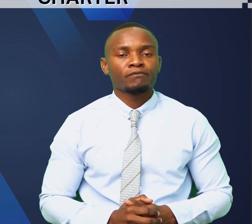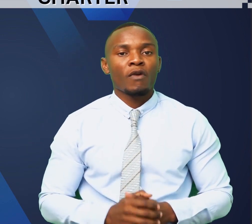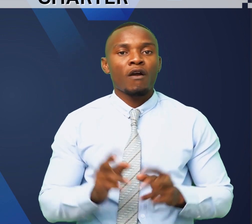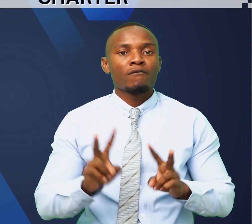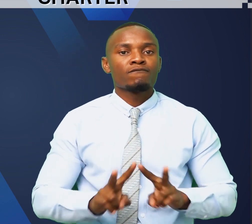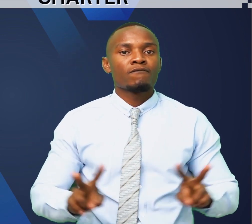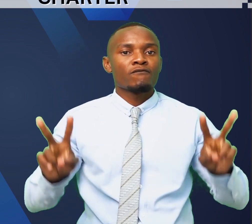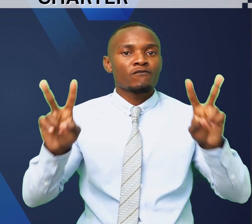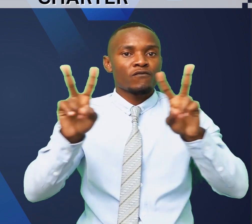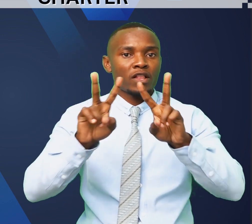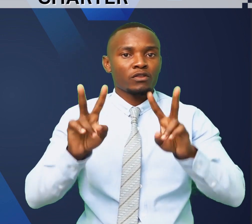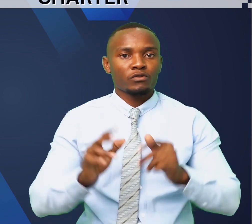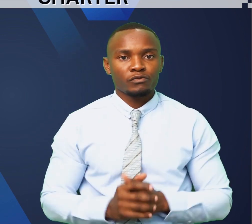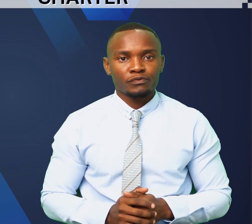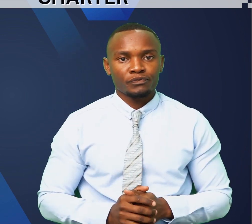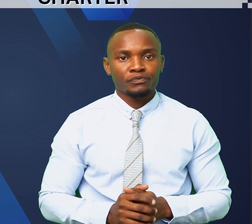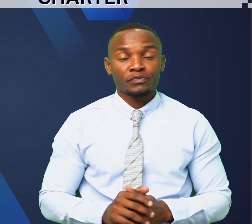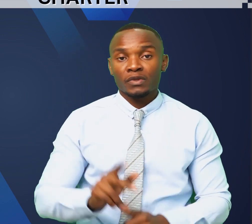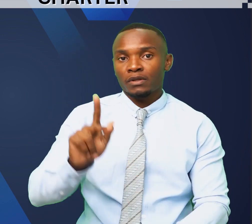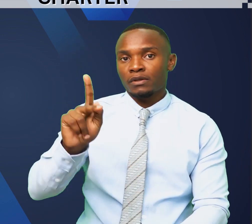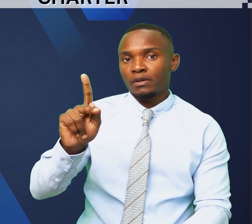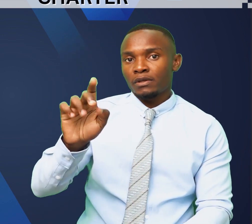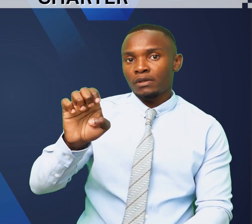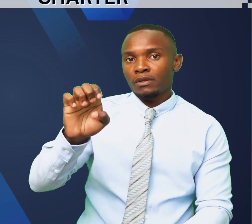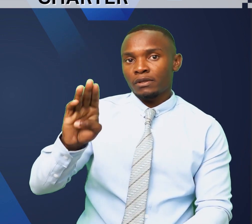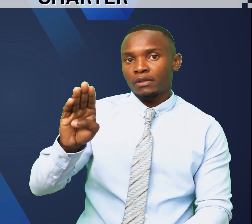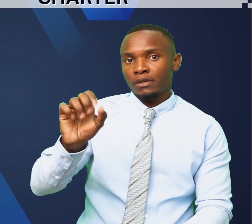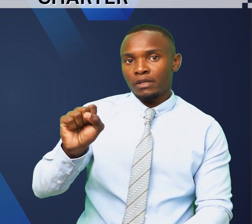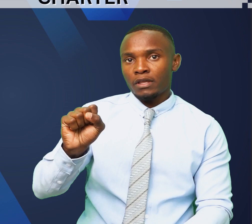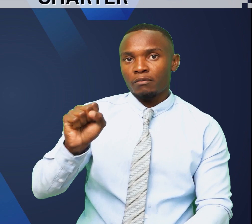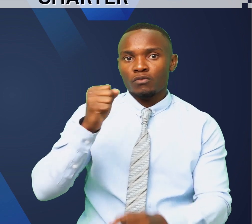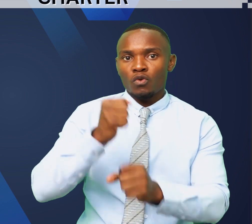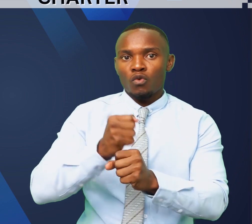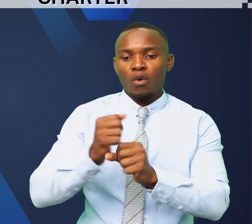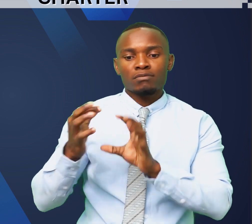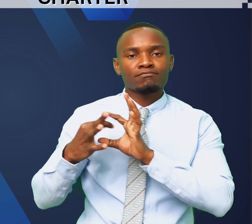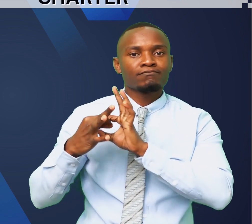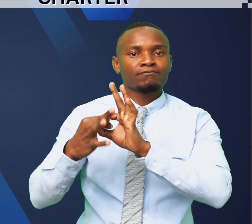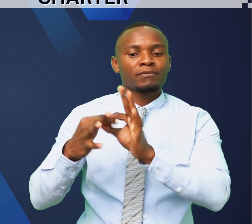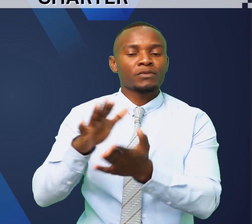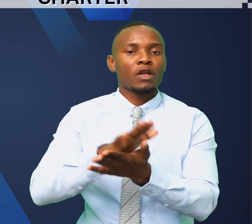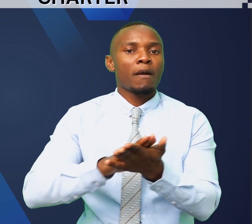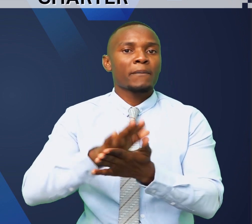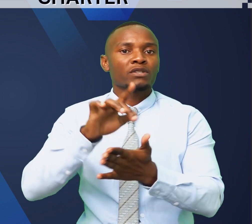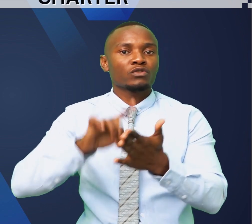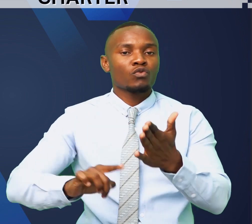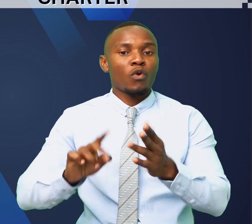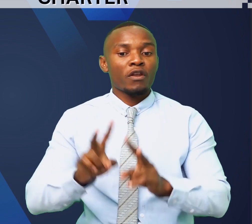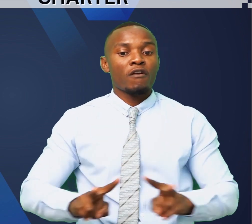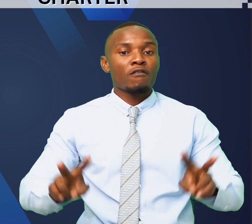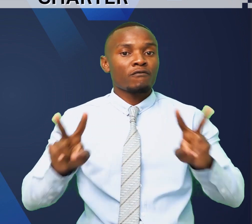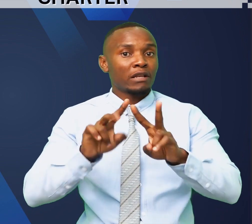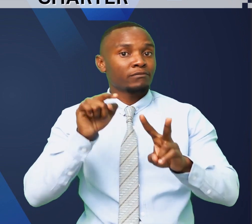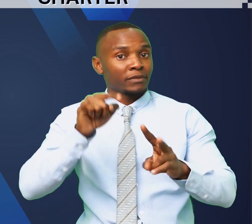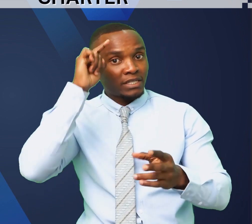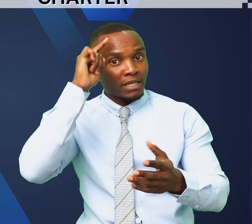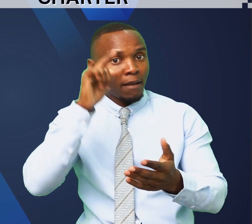Core values. KEBS corporate culture is based on core values. These fundamental beliefs